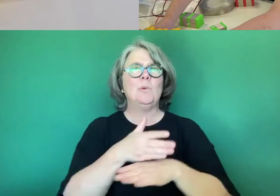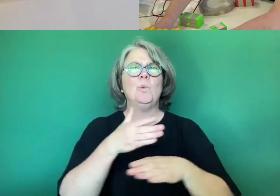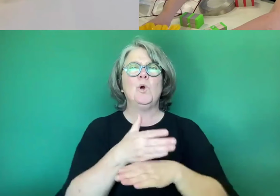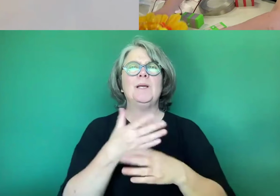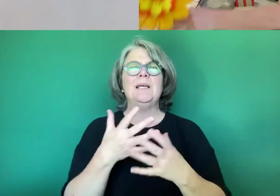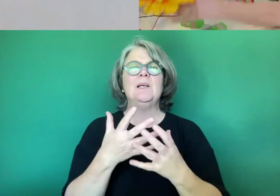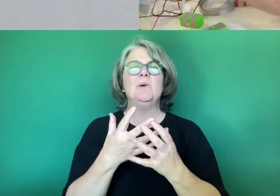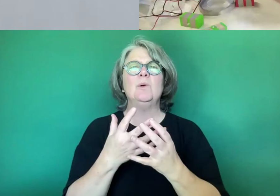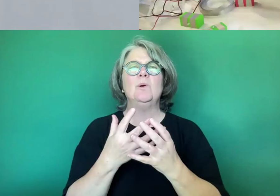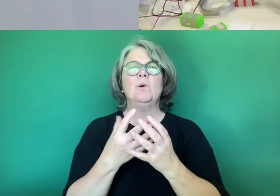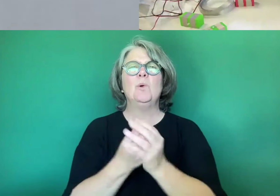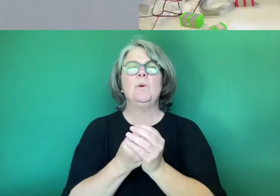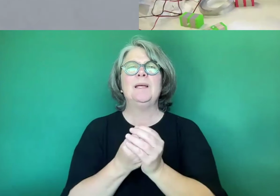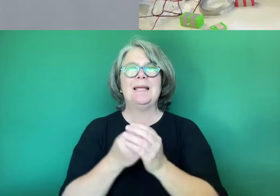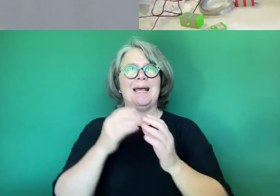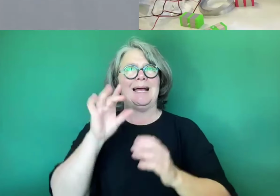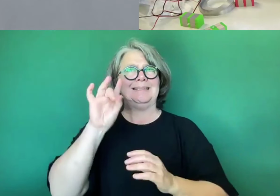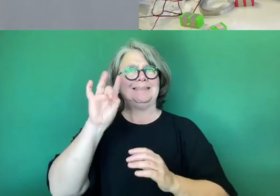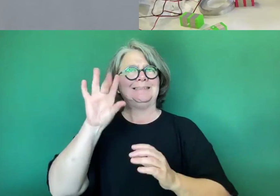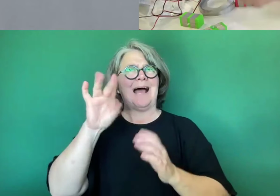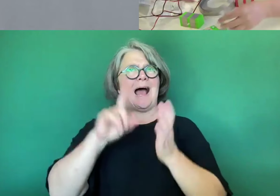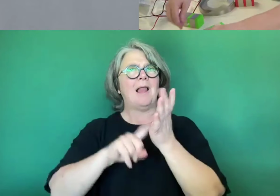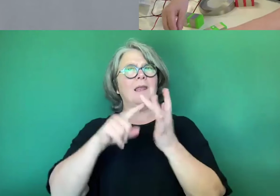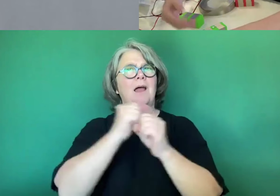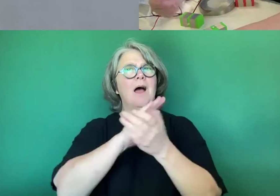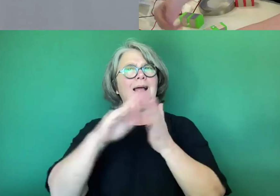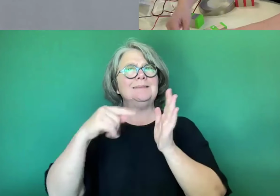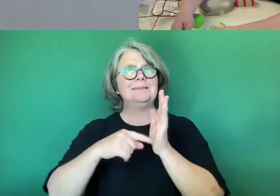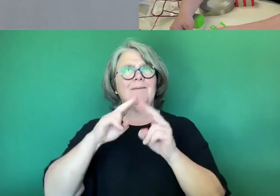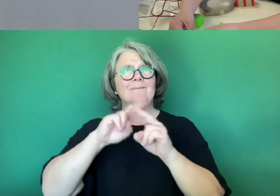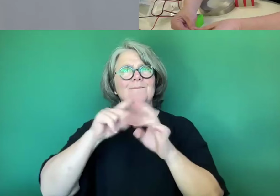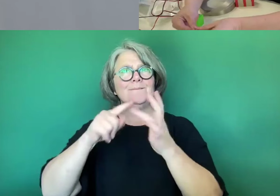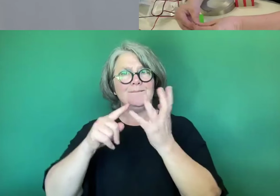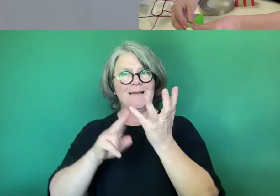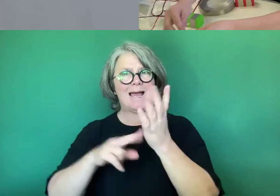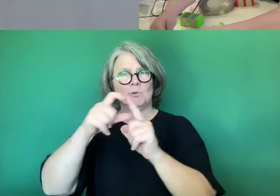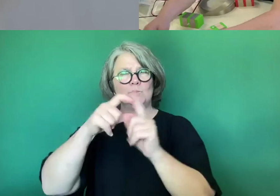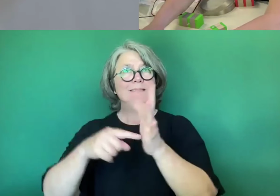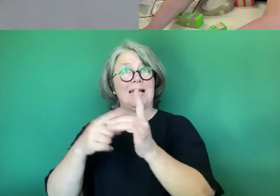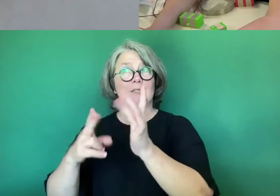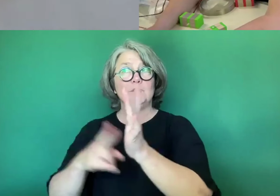material and make the planets or stars light up.